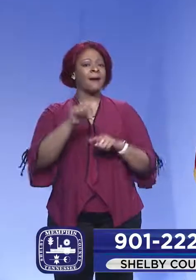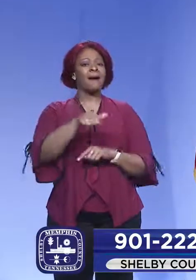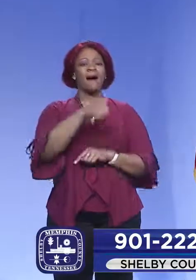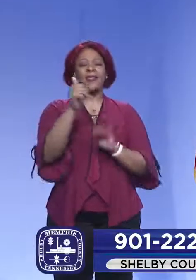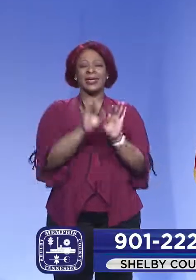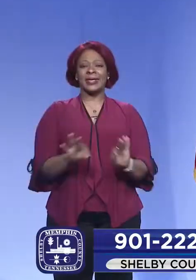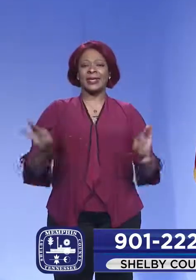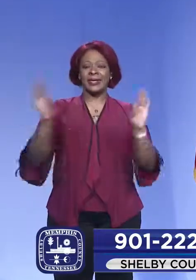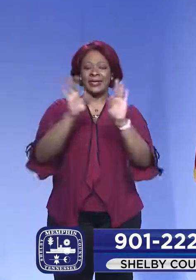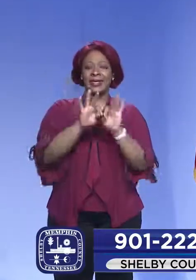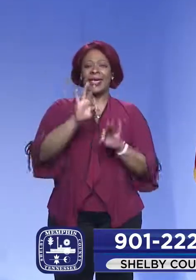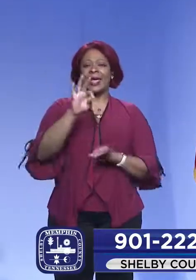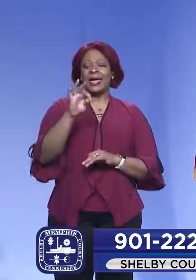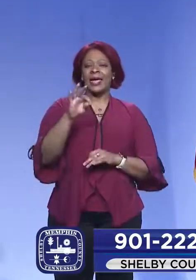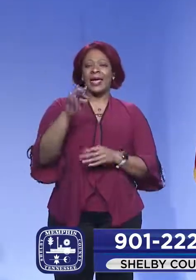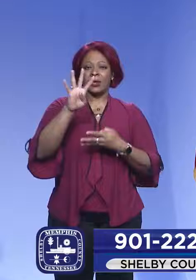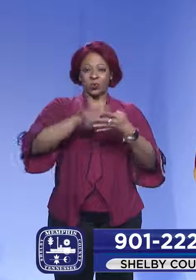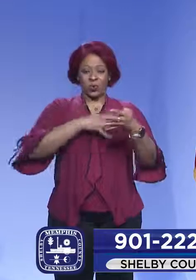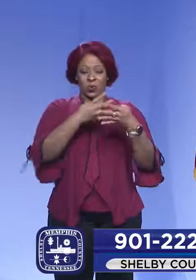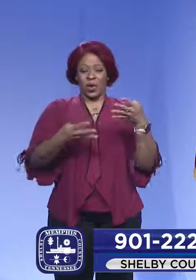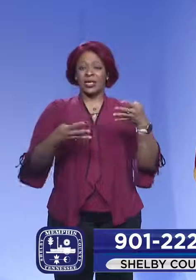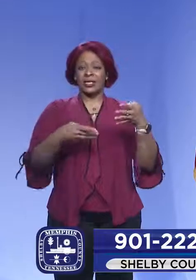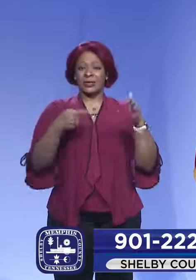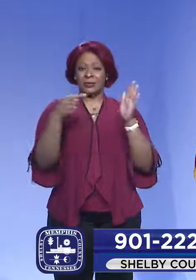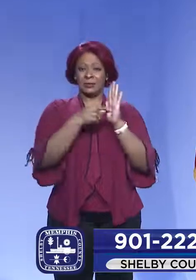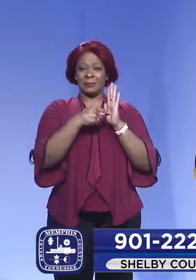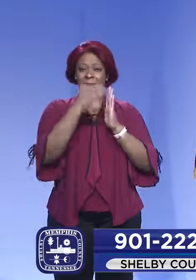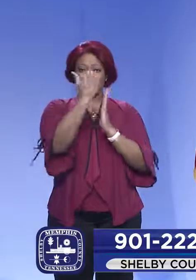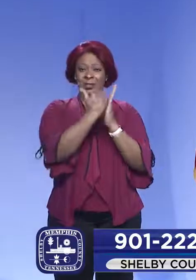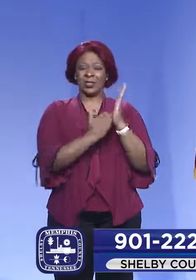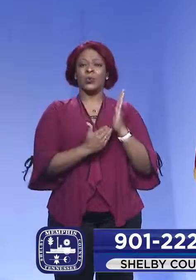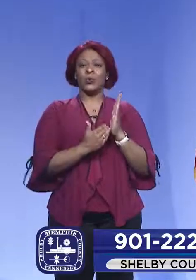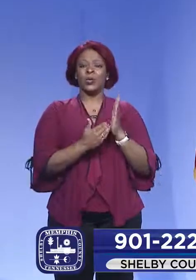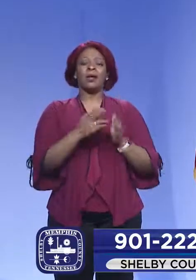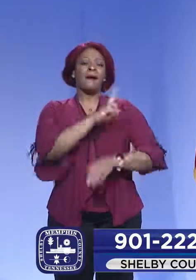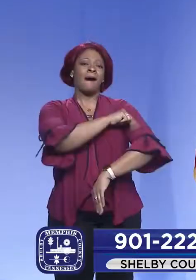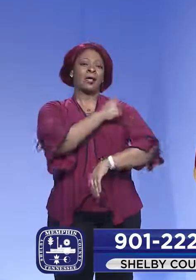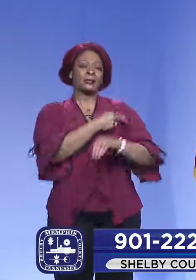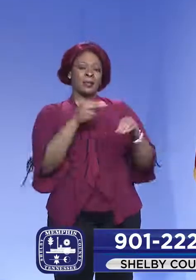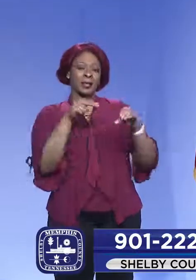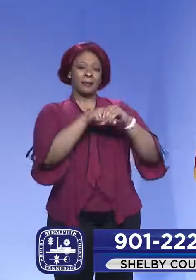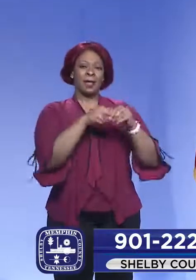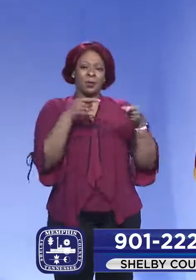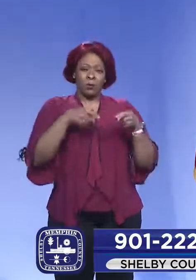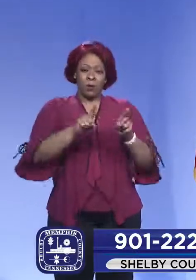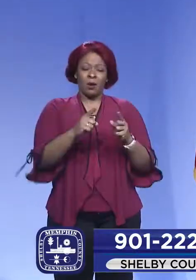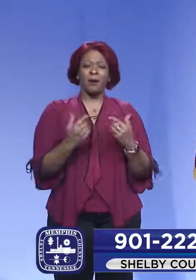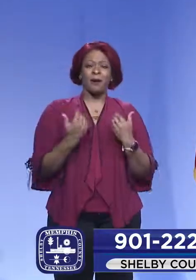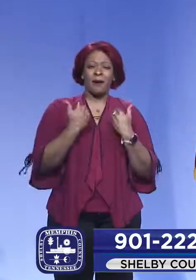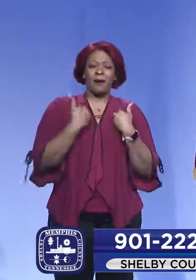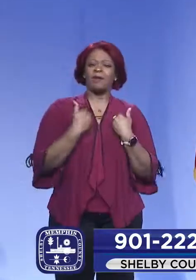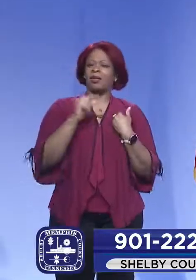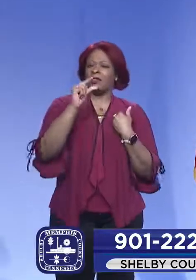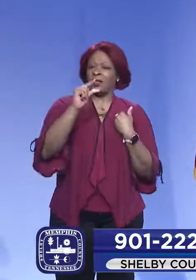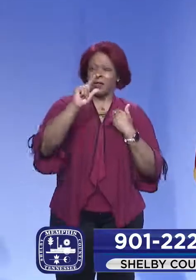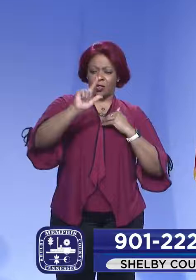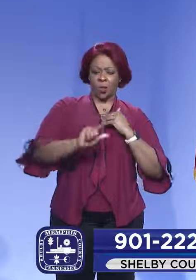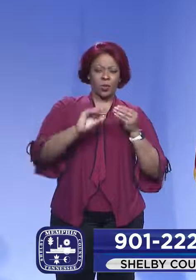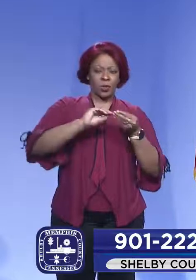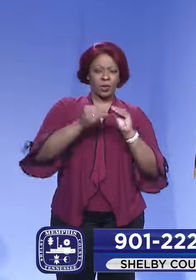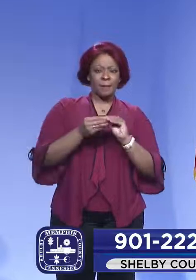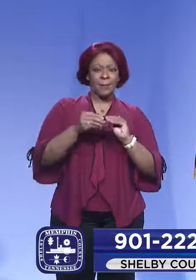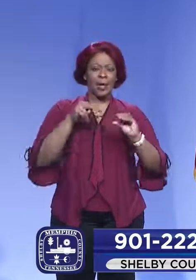key gating criteria that we look at. Hospital capacity, while we have a little bit lower number